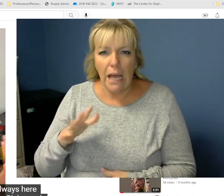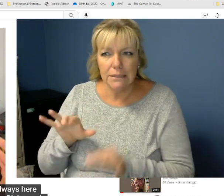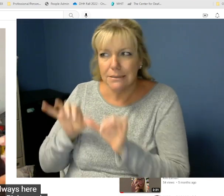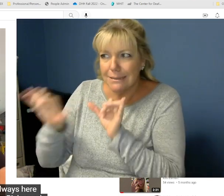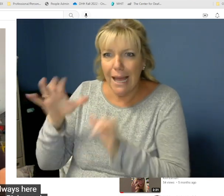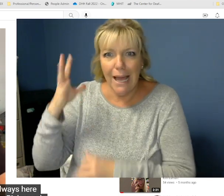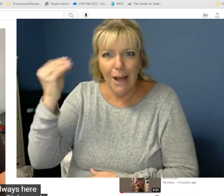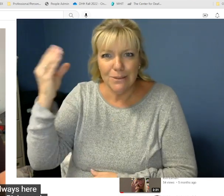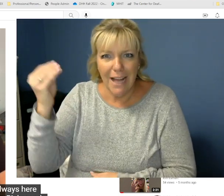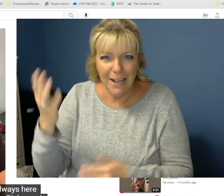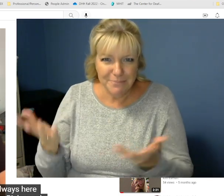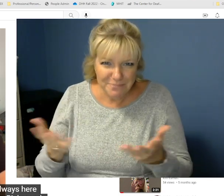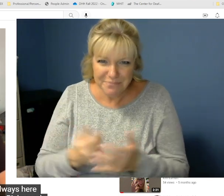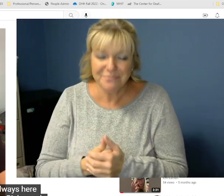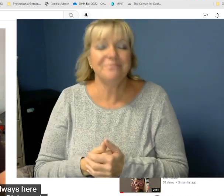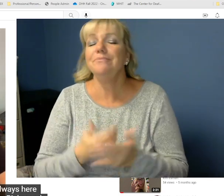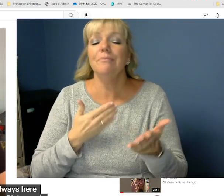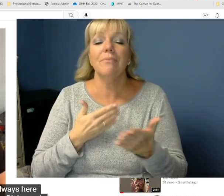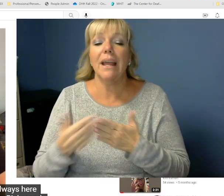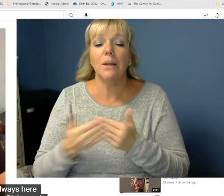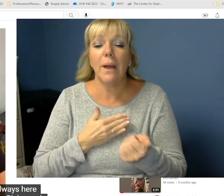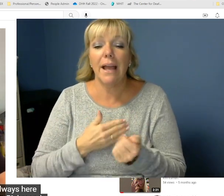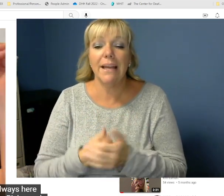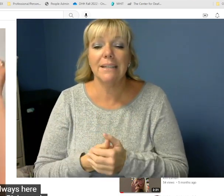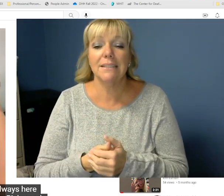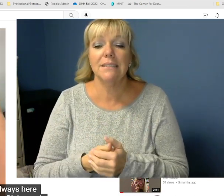always here. Anyway,